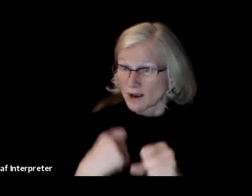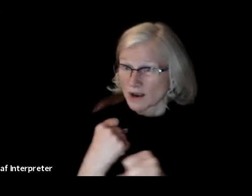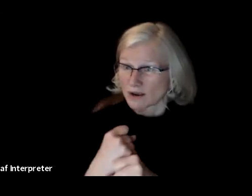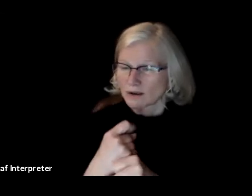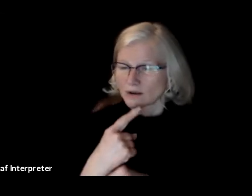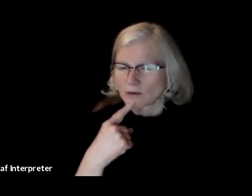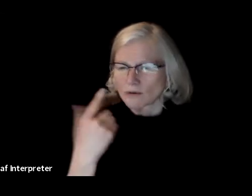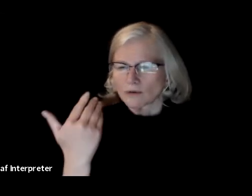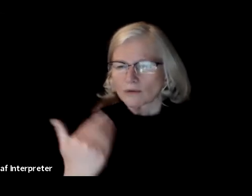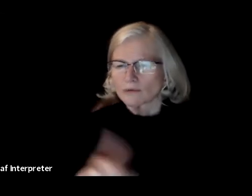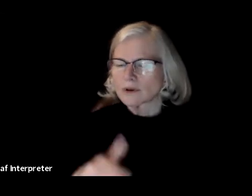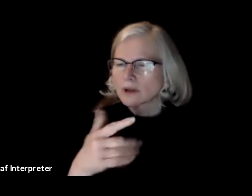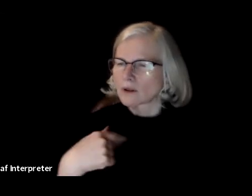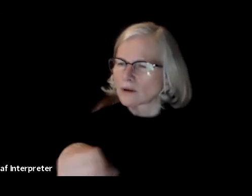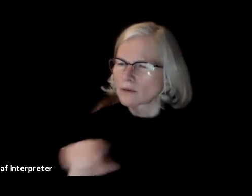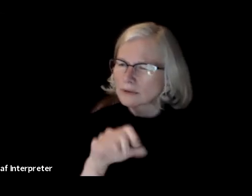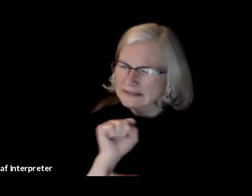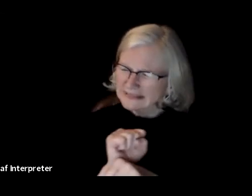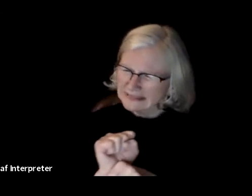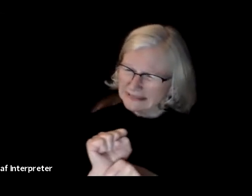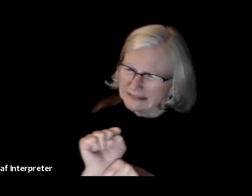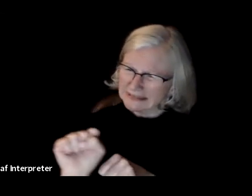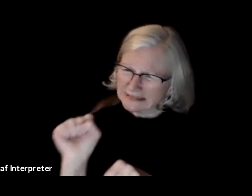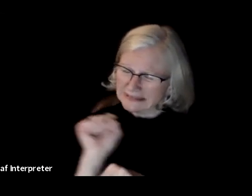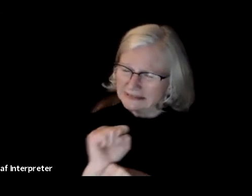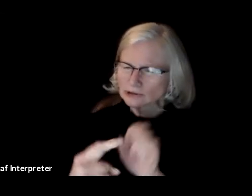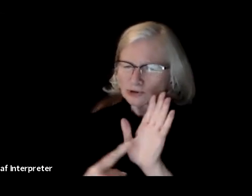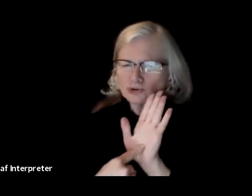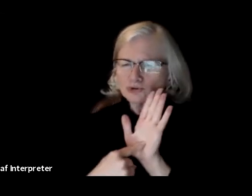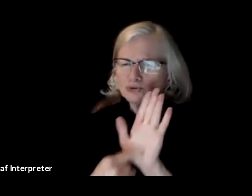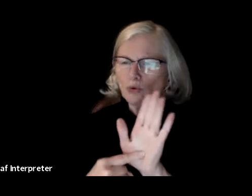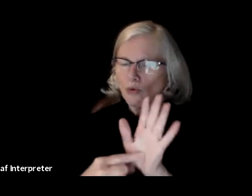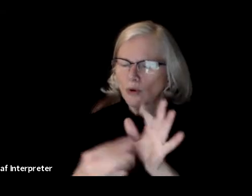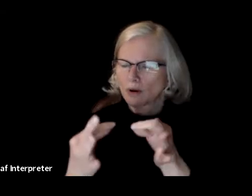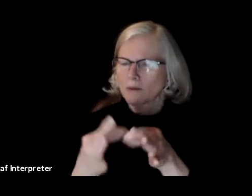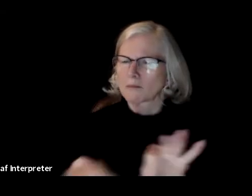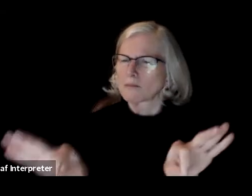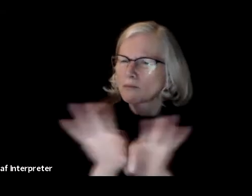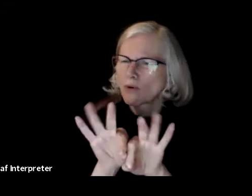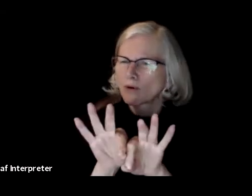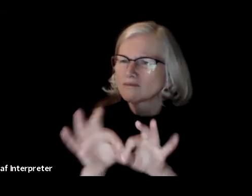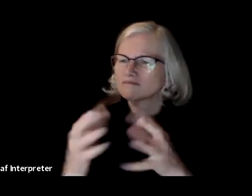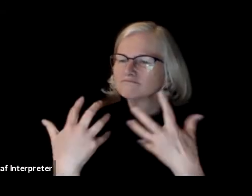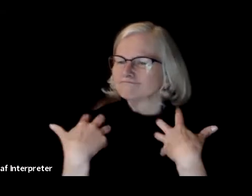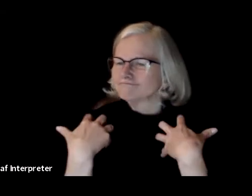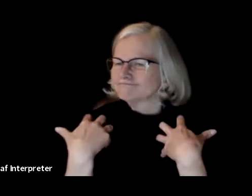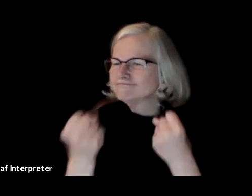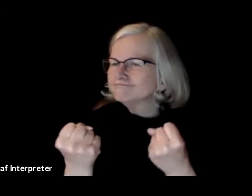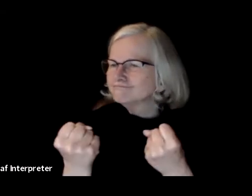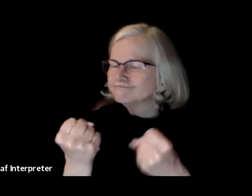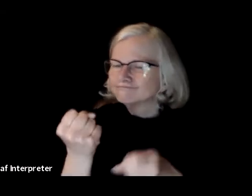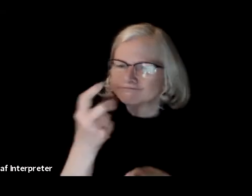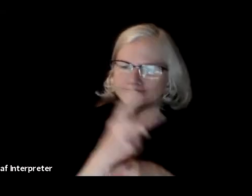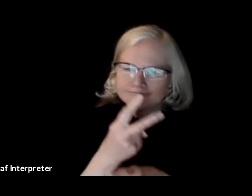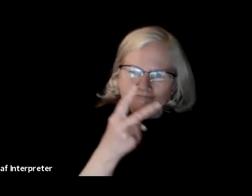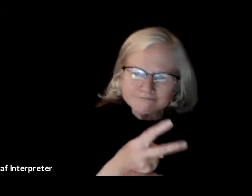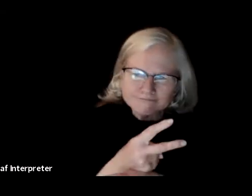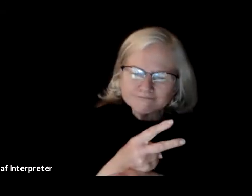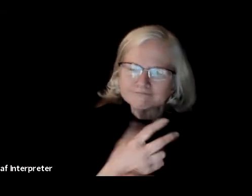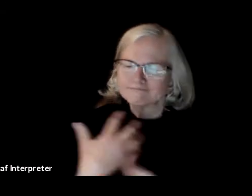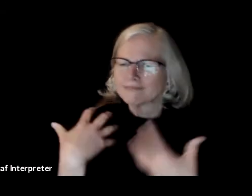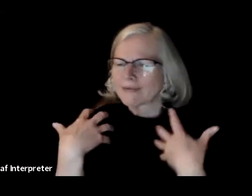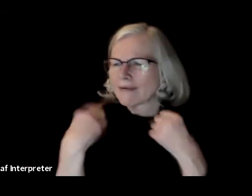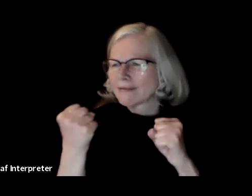ecosystem and public health for Minnesotans. We look forward to building on what we've learned and ensuring supports for Minnesotans as they age in the